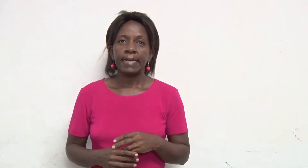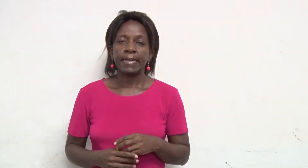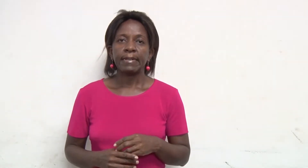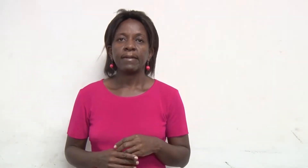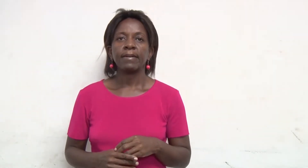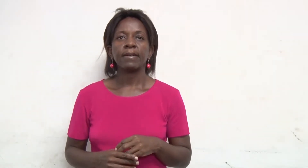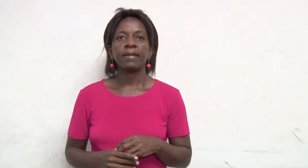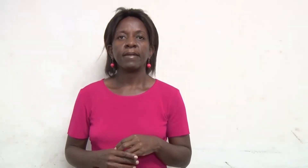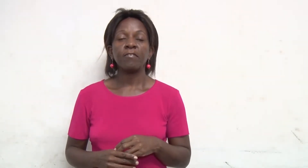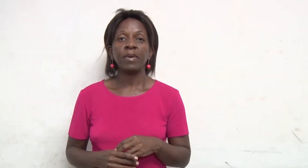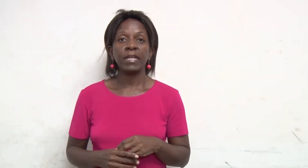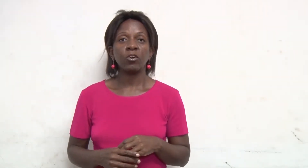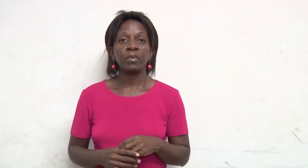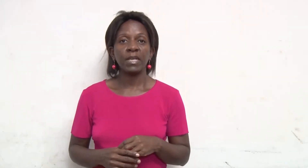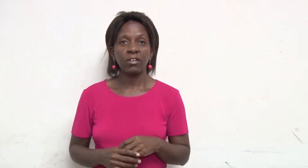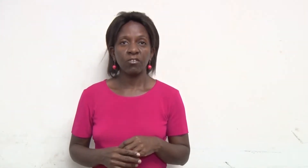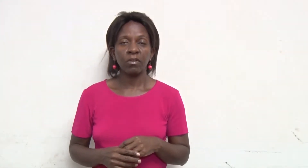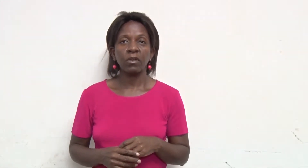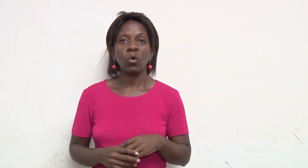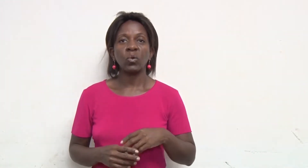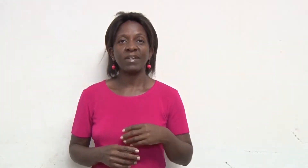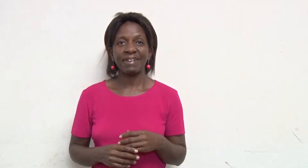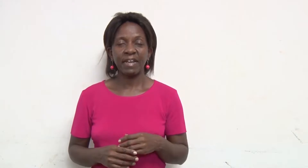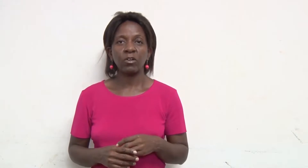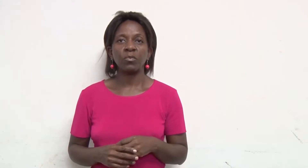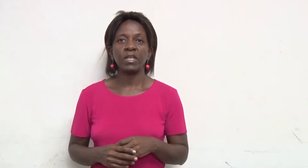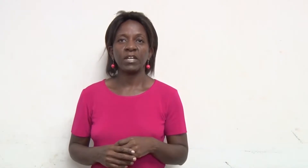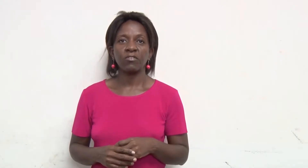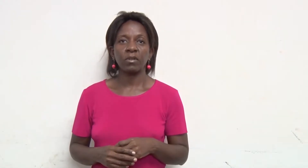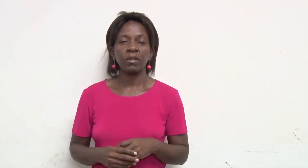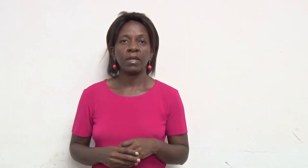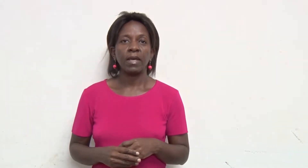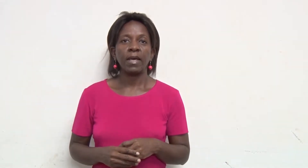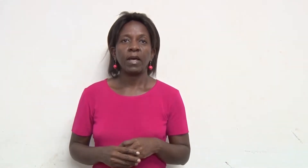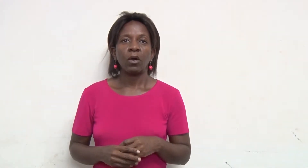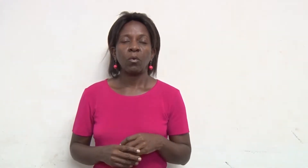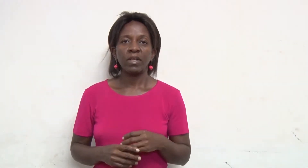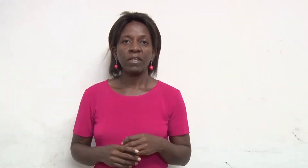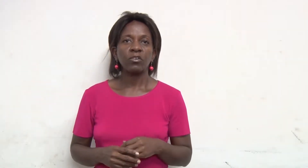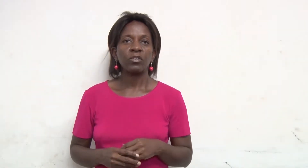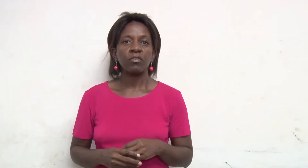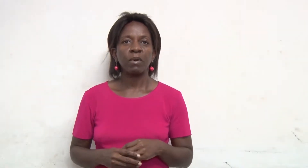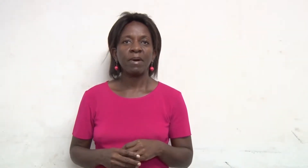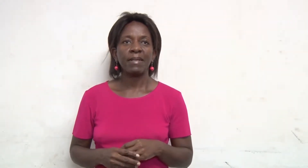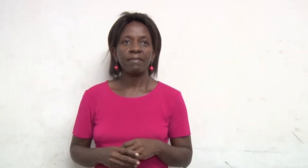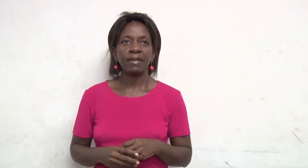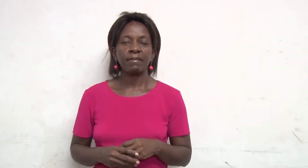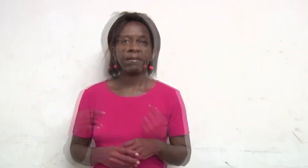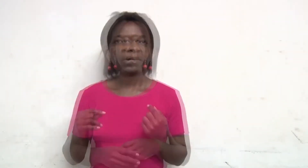In deaf-blind communication or tactile communication, one thing you need to remember is that